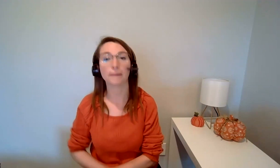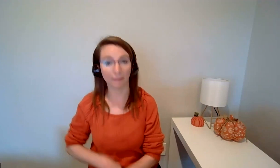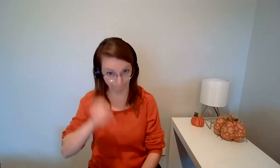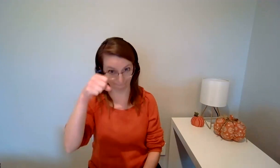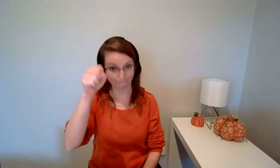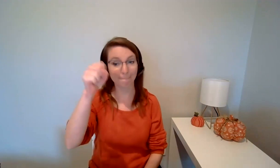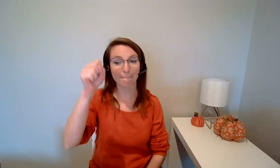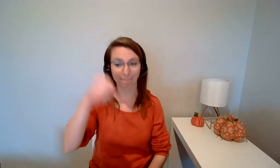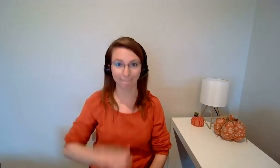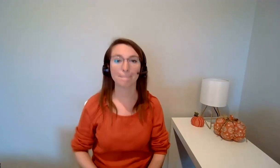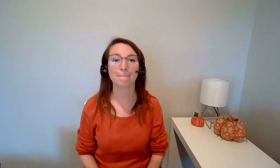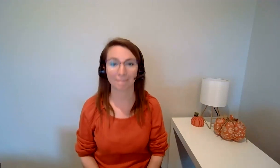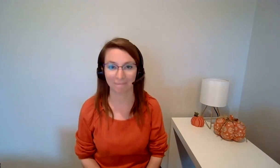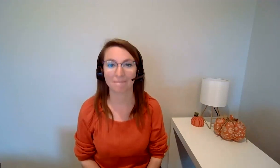Yep.